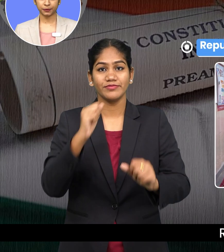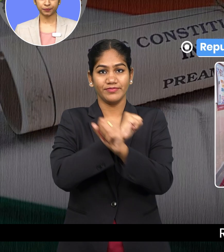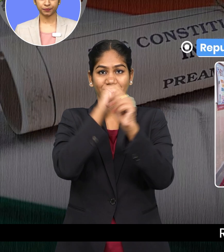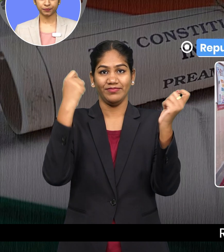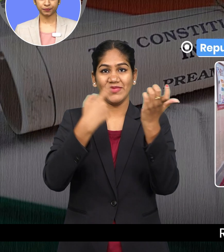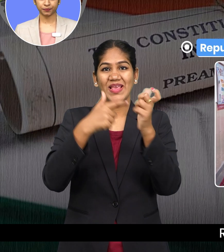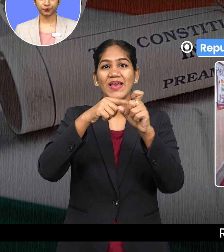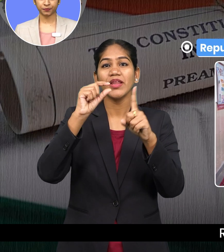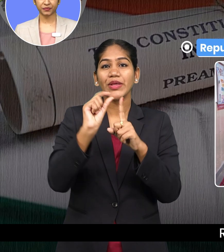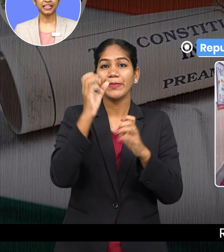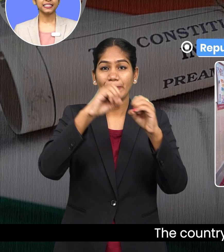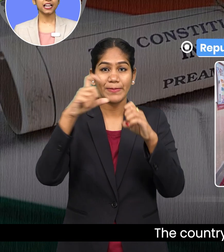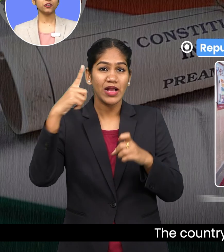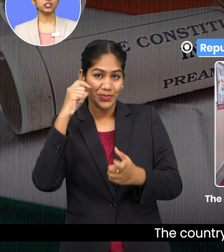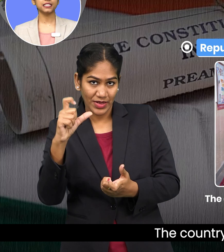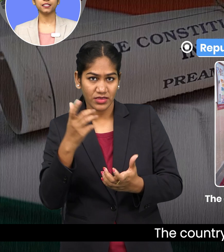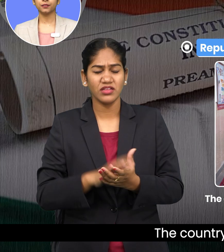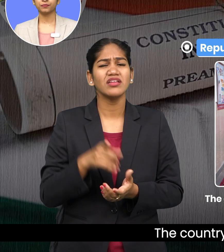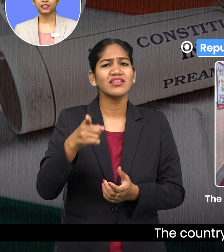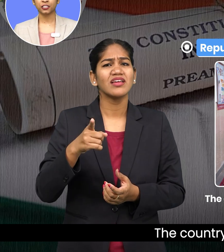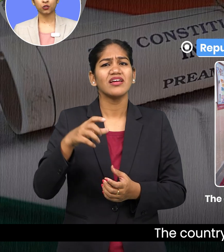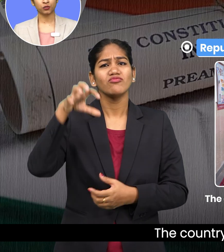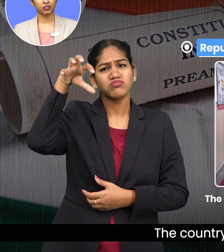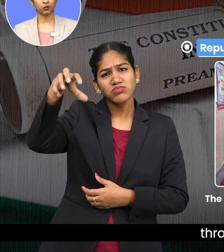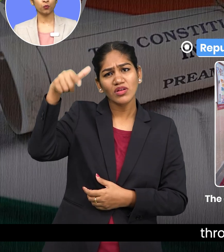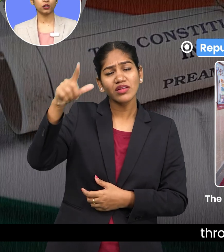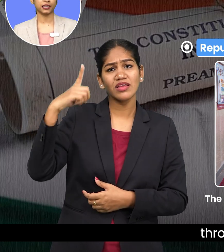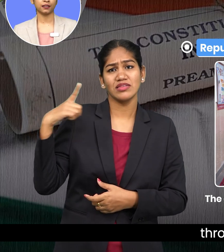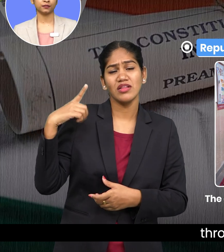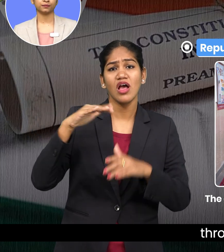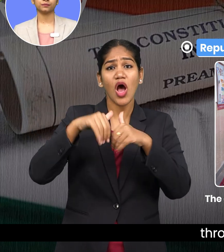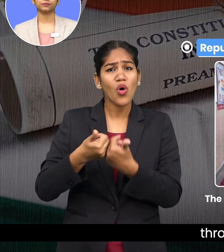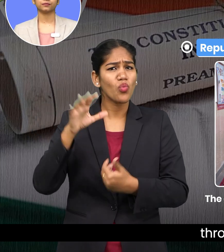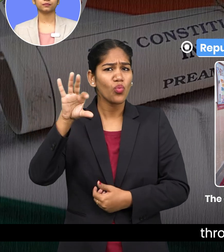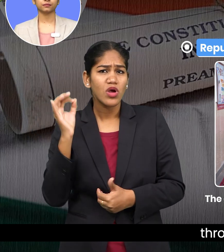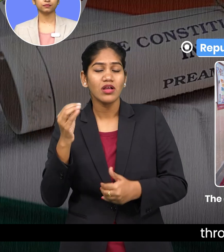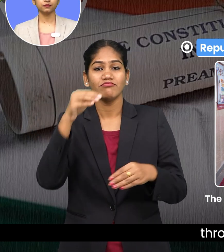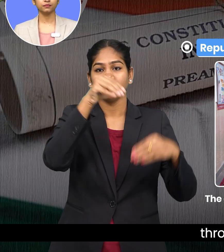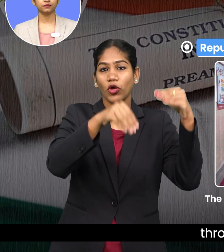Republic. The country's leader is chosen through voting.